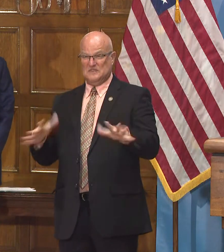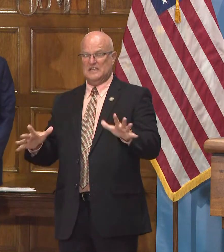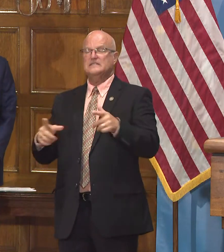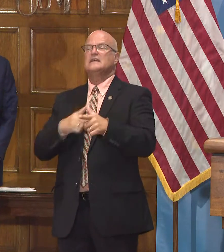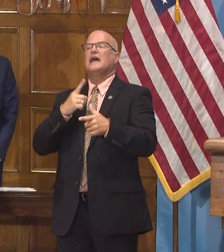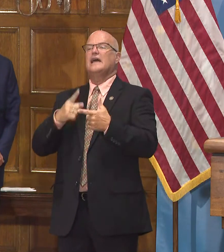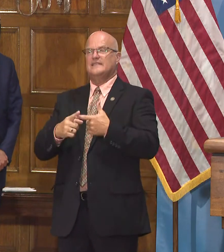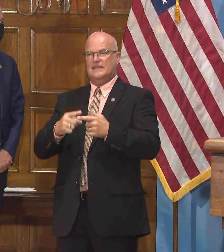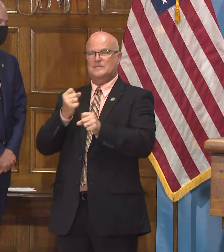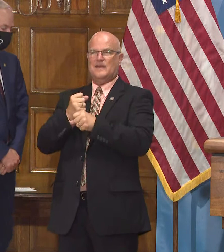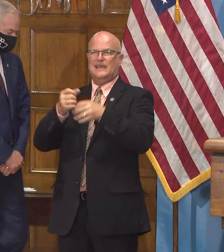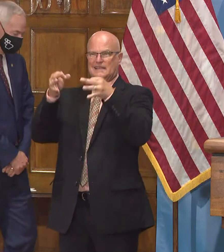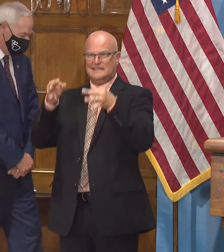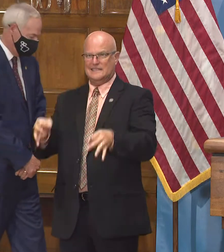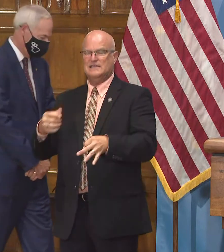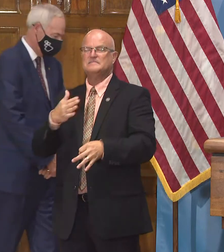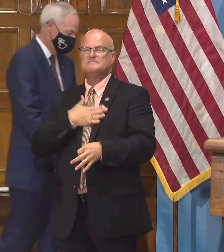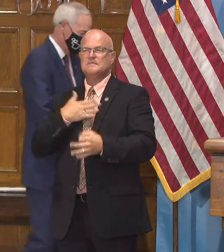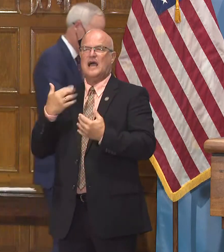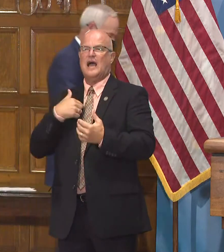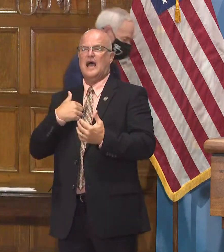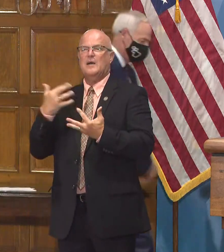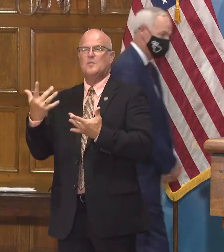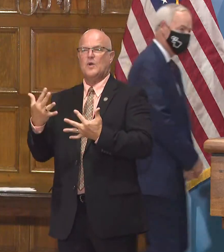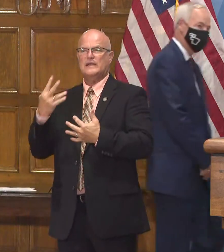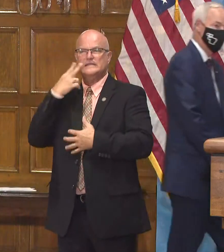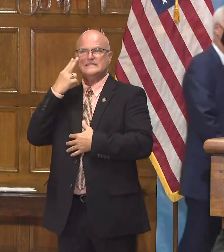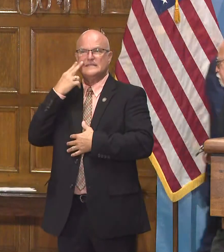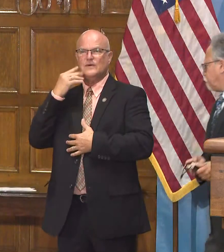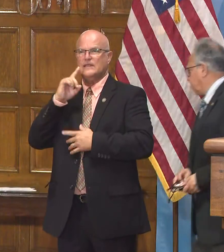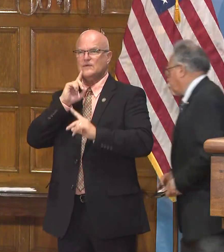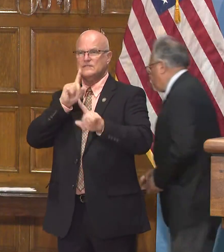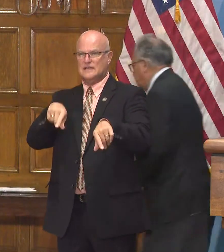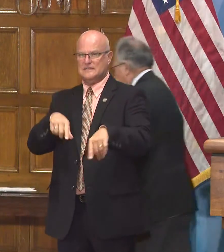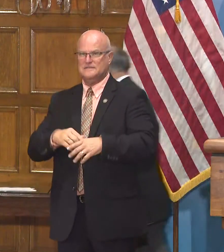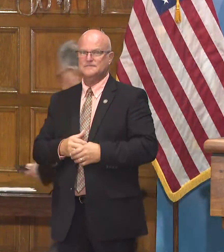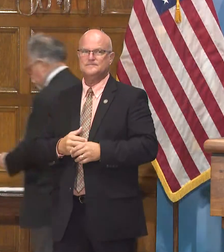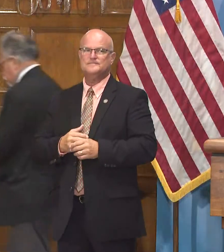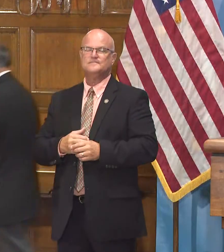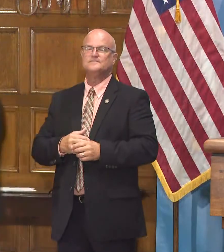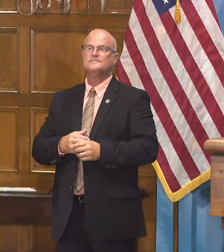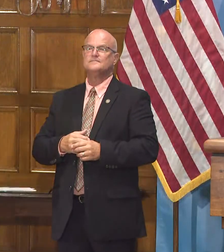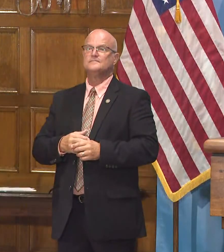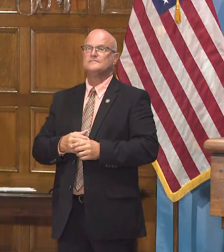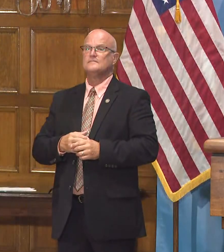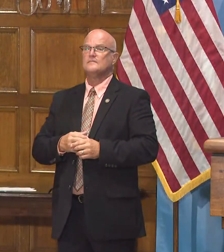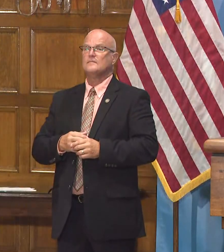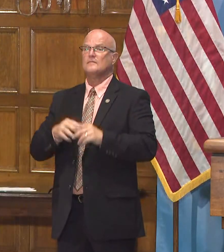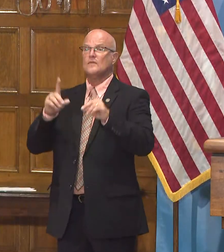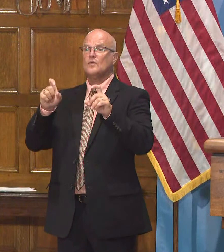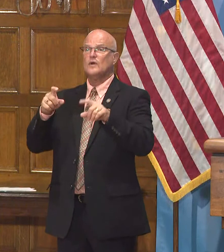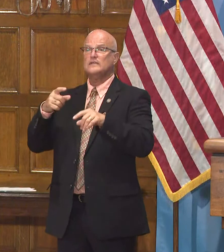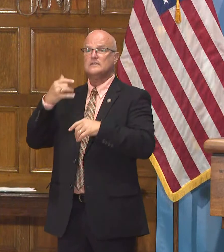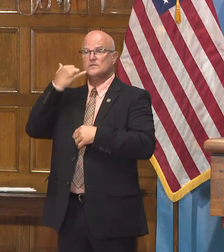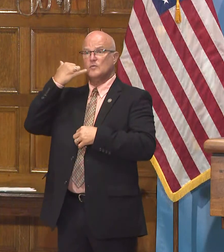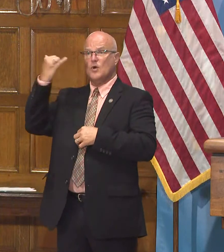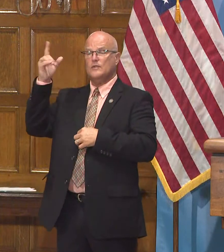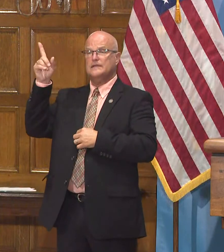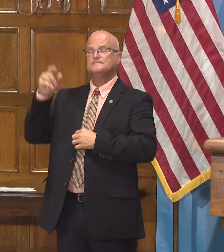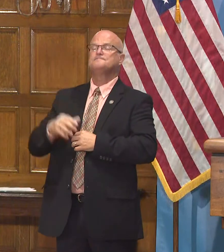for in my decision. Thank you. Is there any questions remotely?